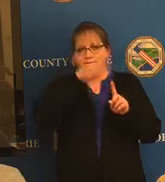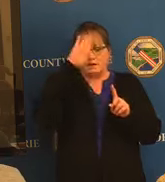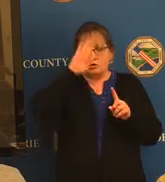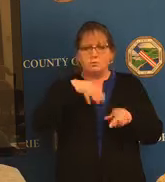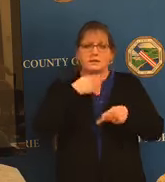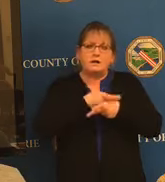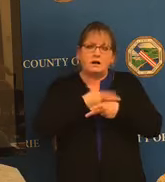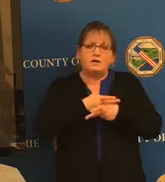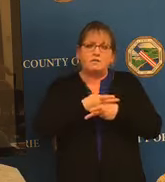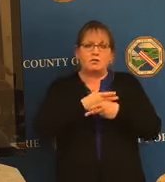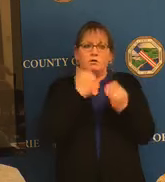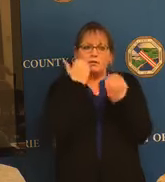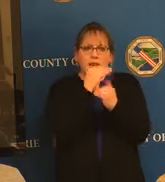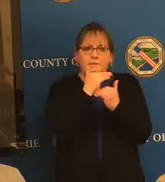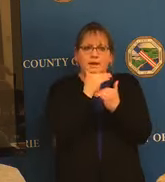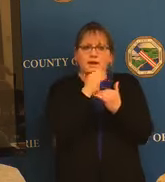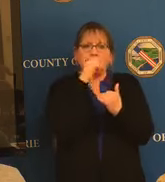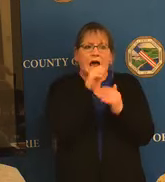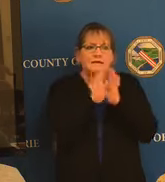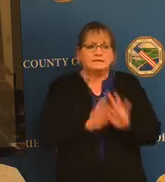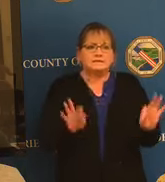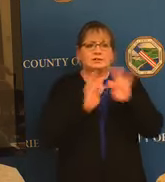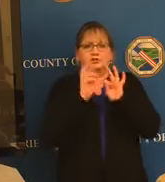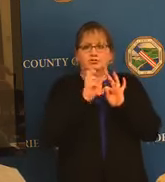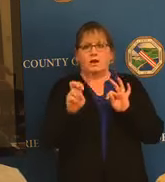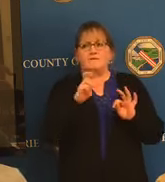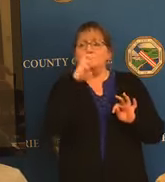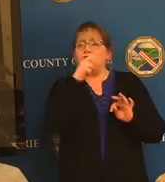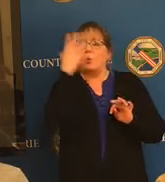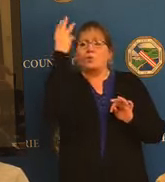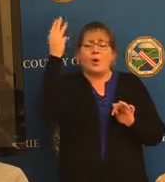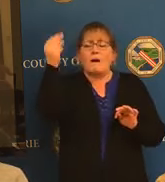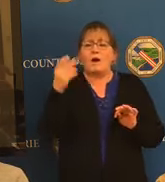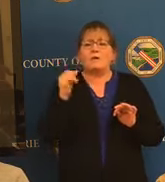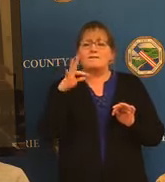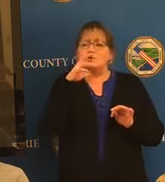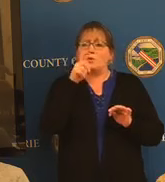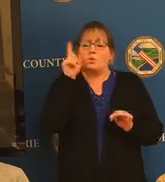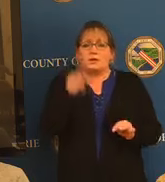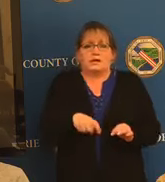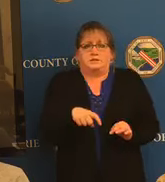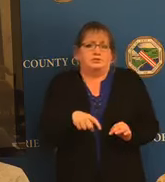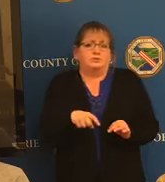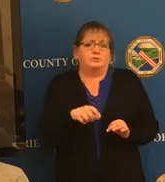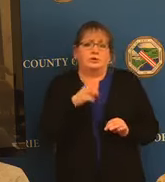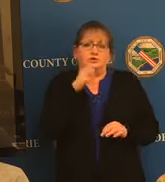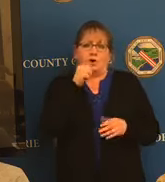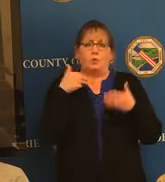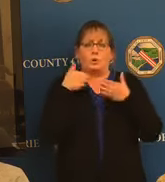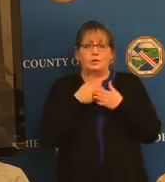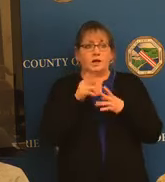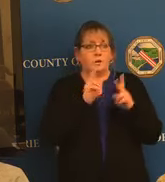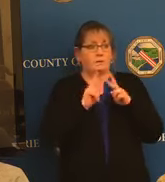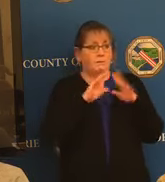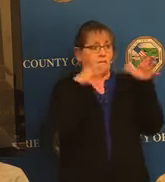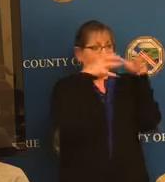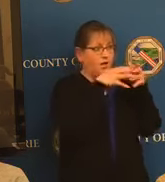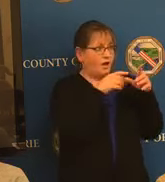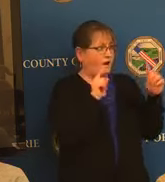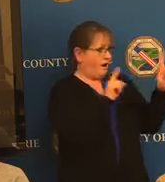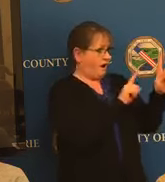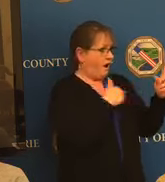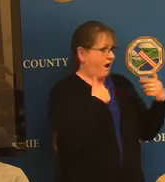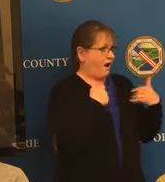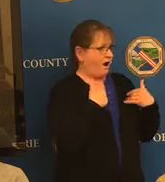about limiting non-essential travel. Don't go out, and if you don't have to, and don't go near a group of people that you